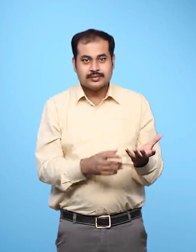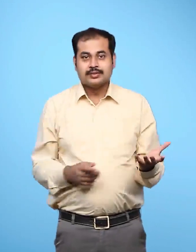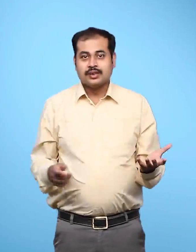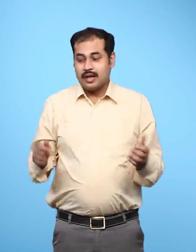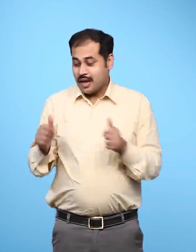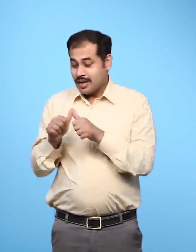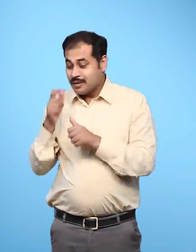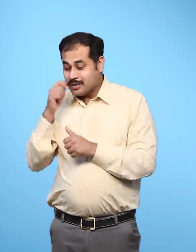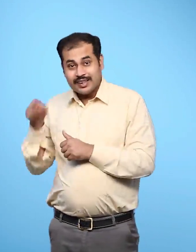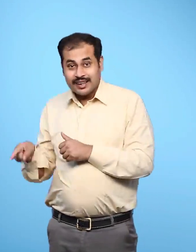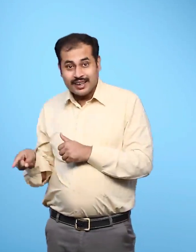Question